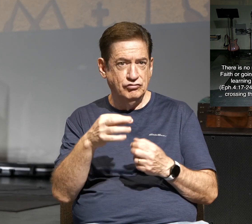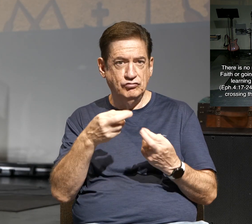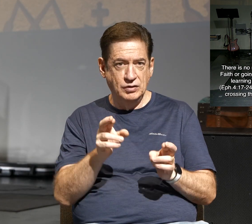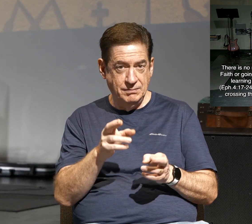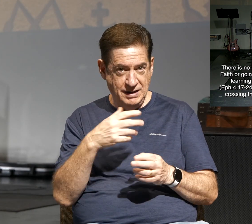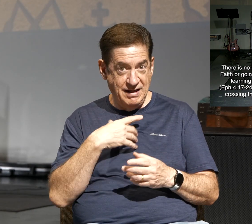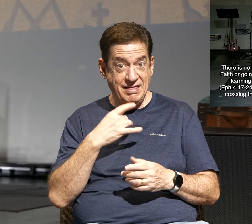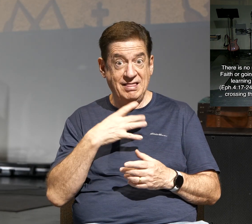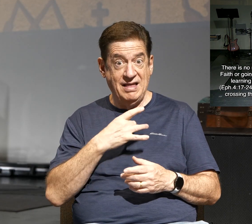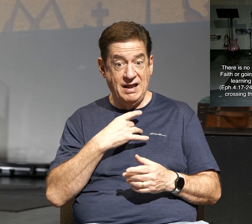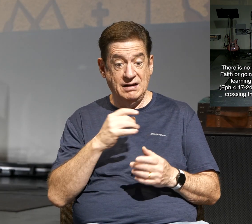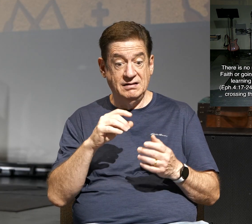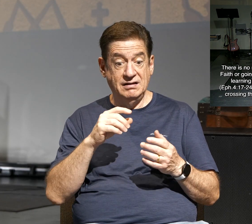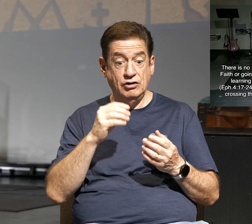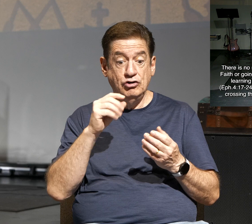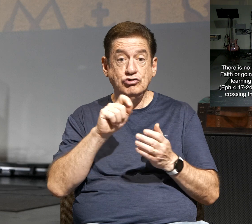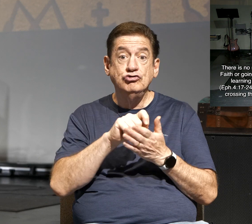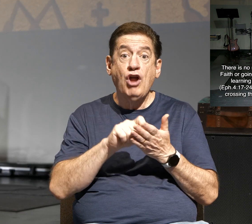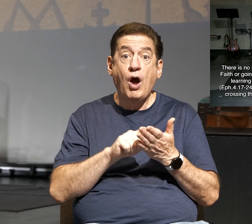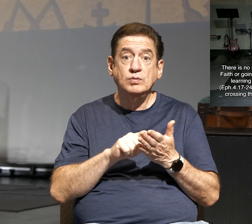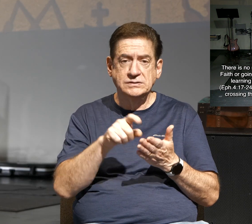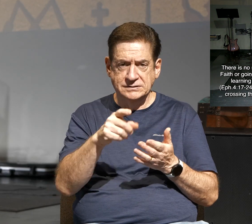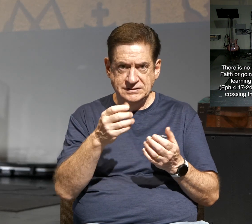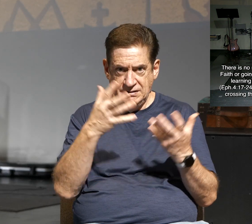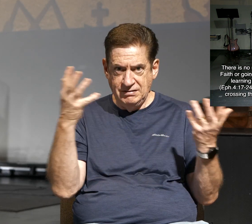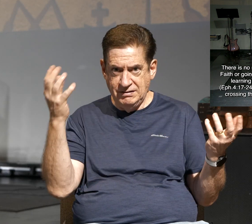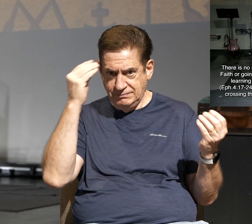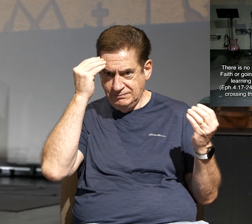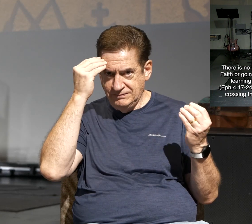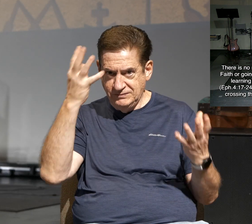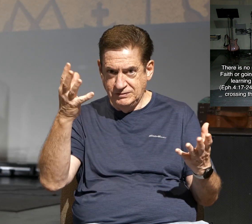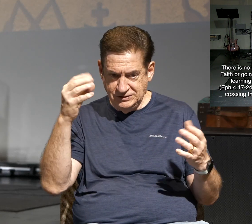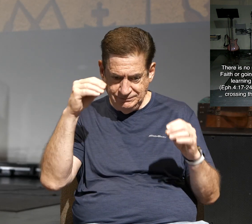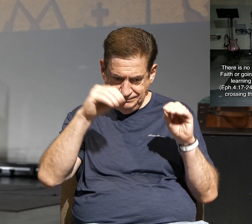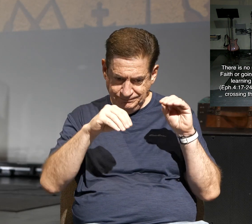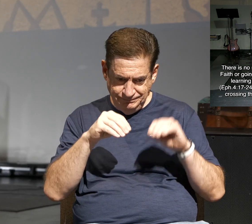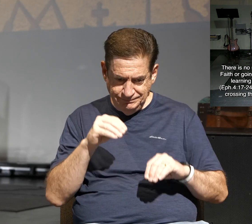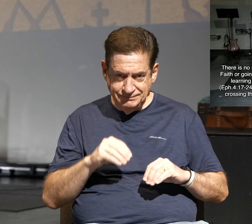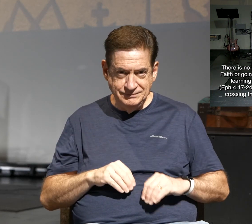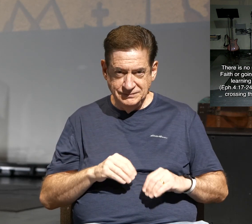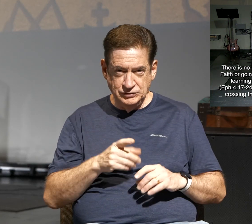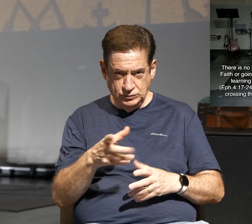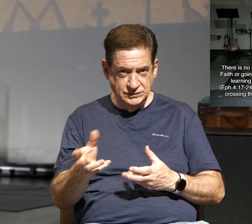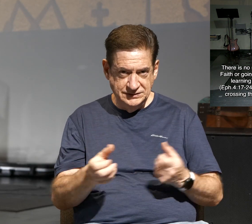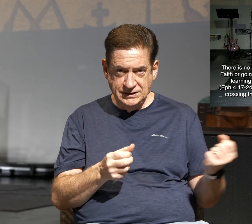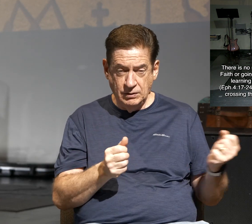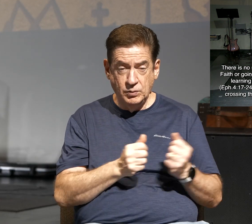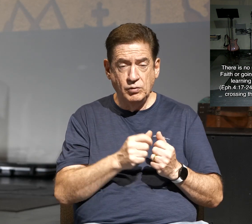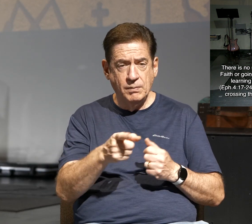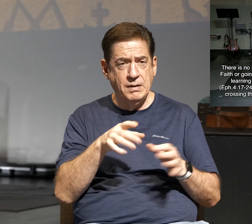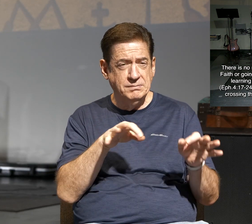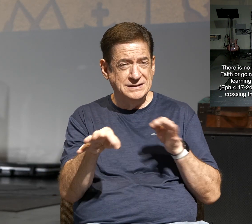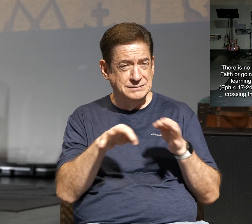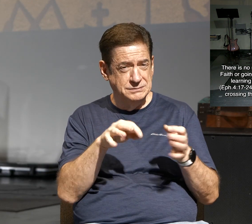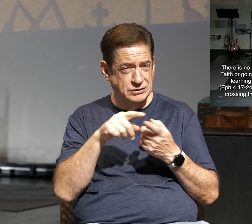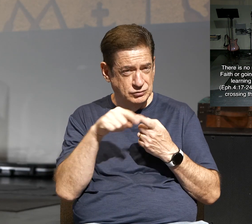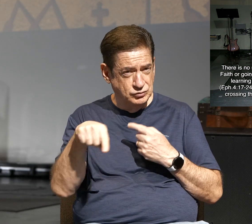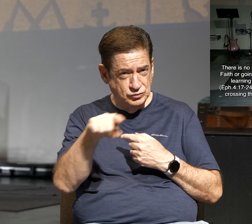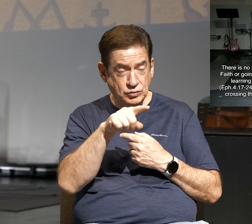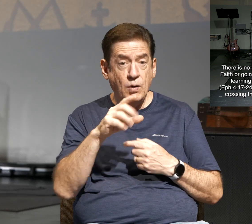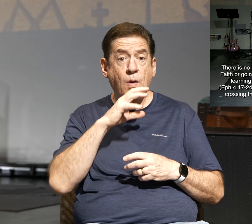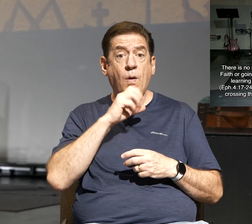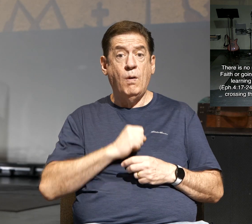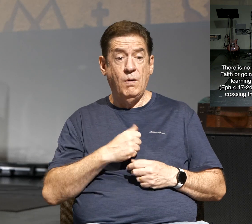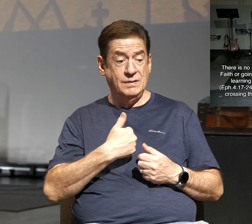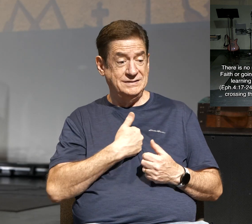pack the notes with a lot of info so that you can take it with you and study it throughout the week. But I'm explaining this to you, this putting off the old self